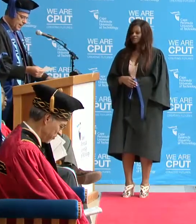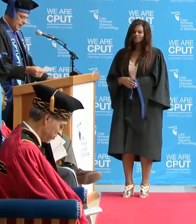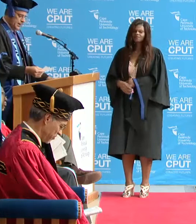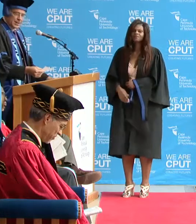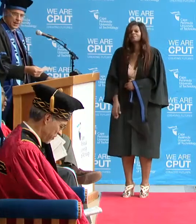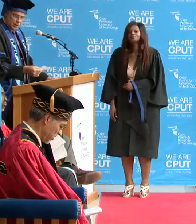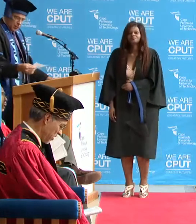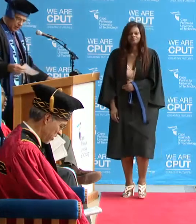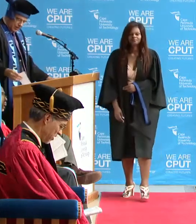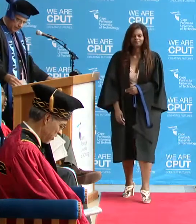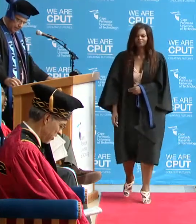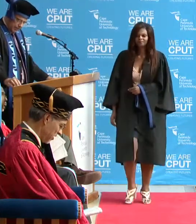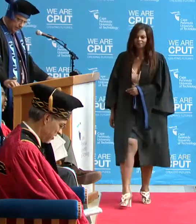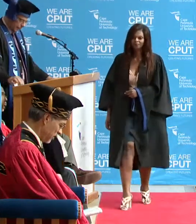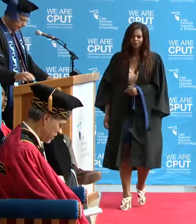Kanyisa Screech.